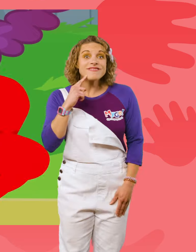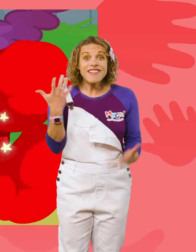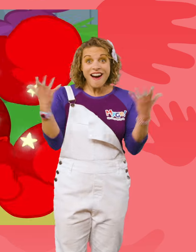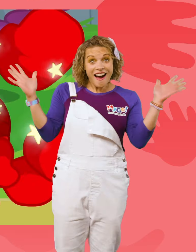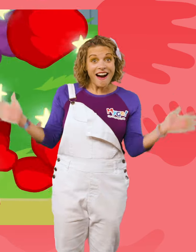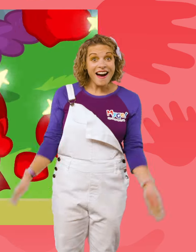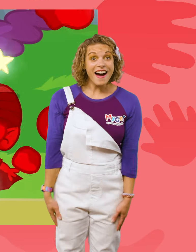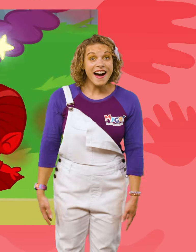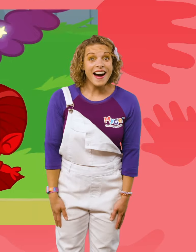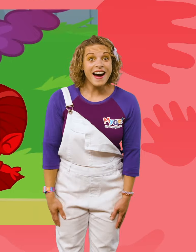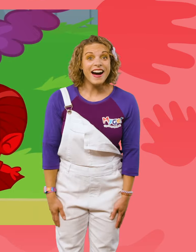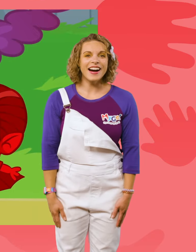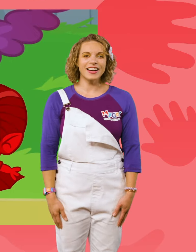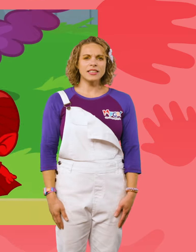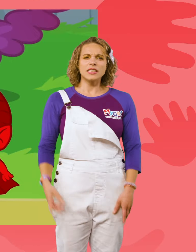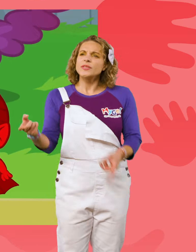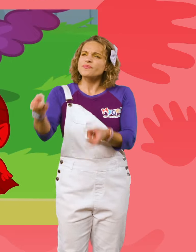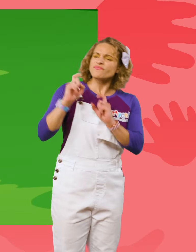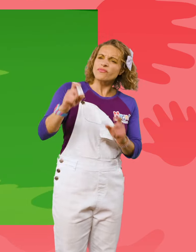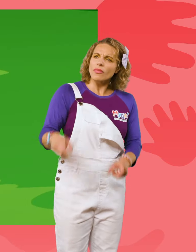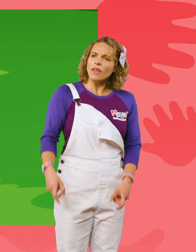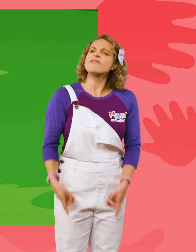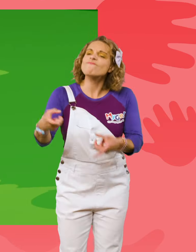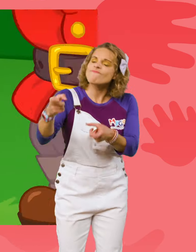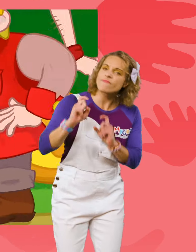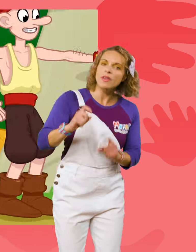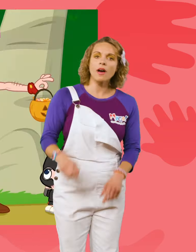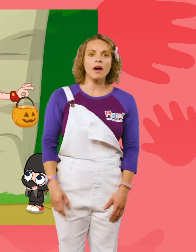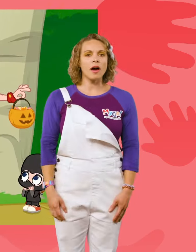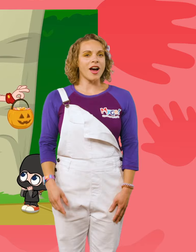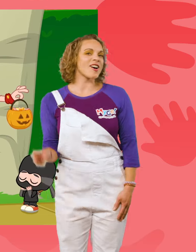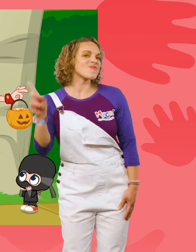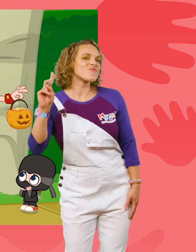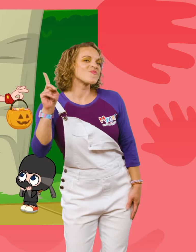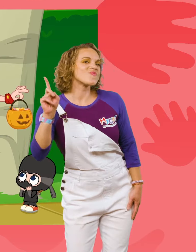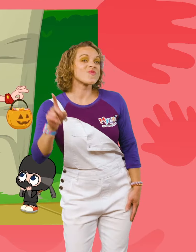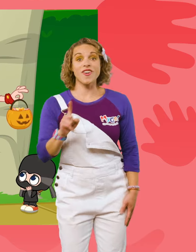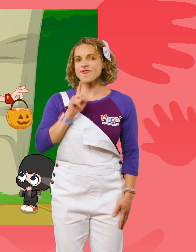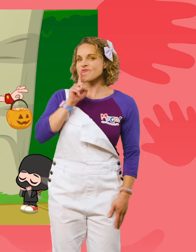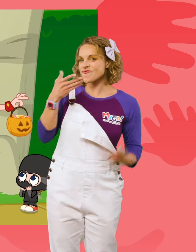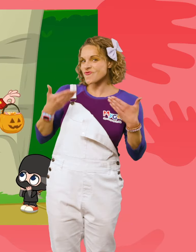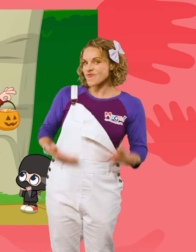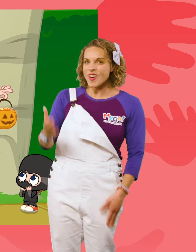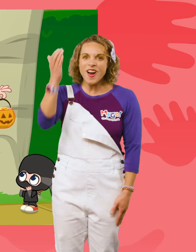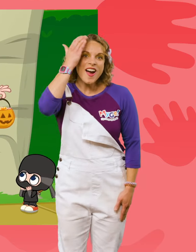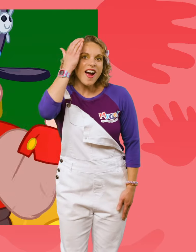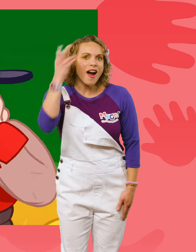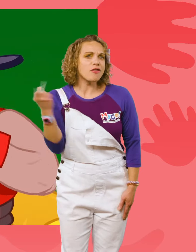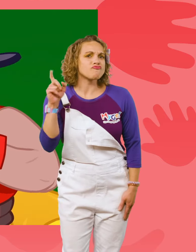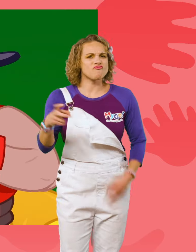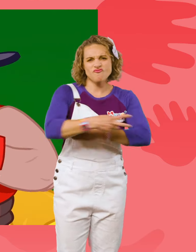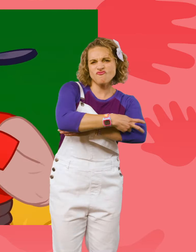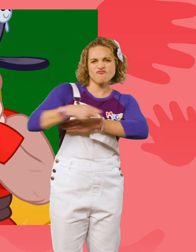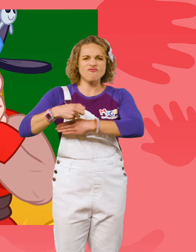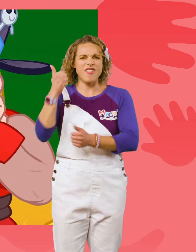Candy already! Give it back! Give it back! Nuh-uh. As real pirates,